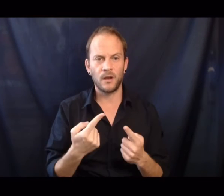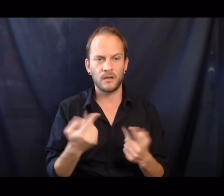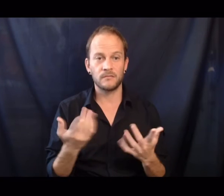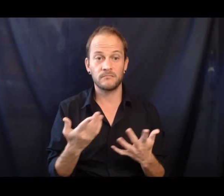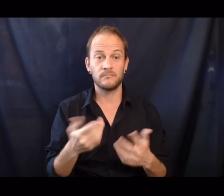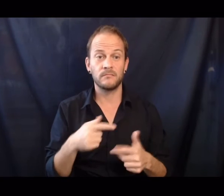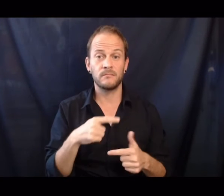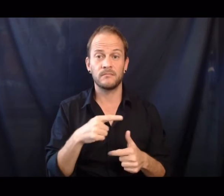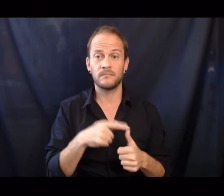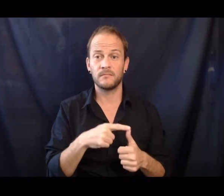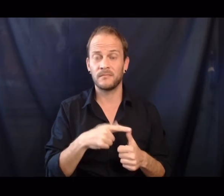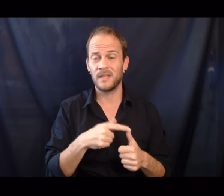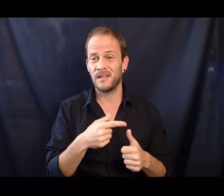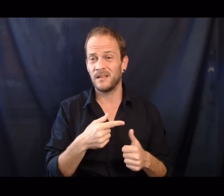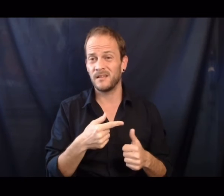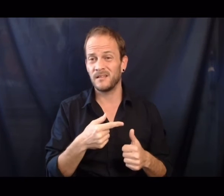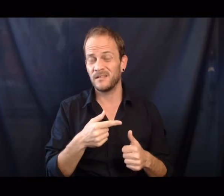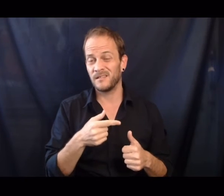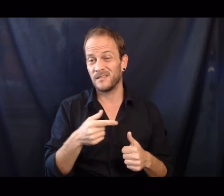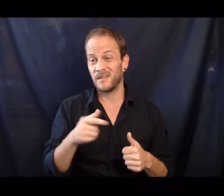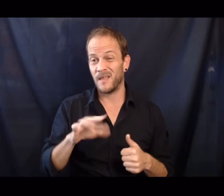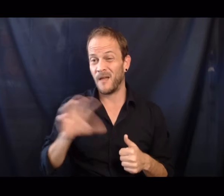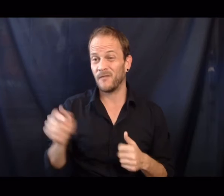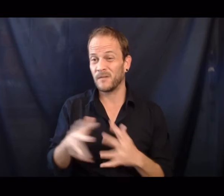the civil rights movement of African Americans